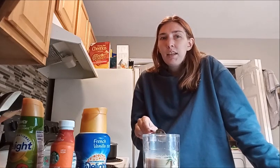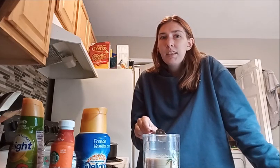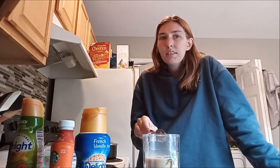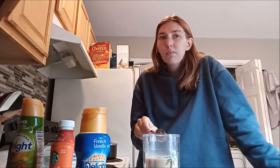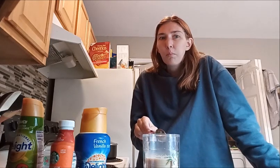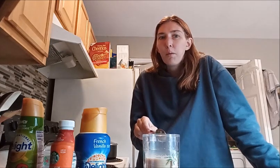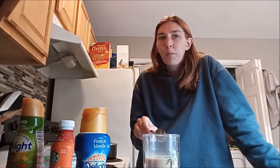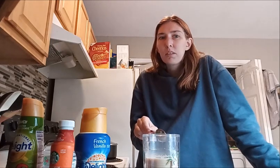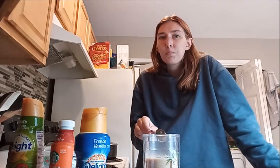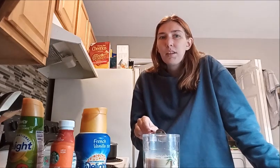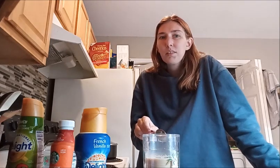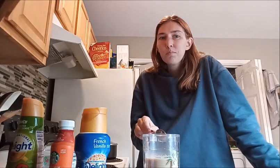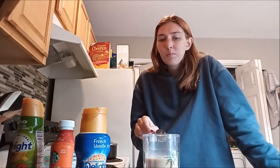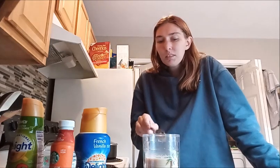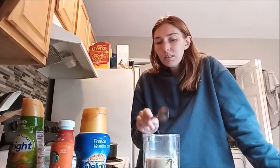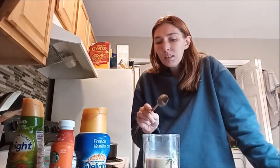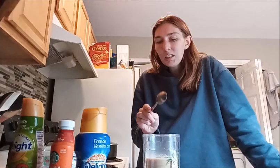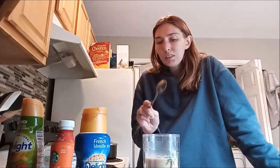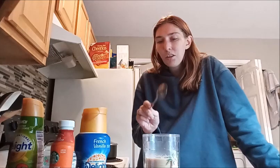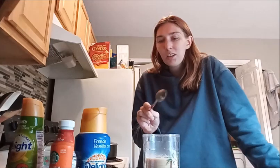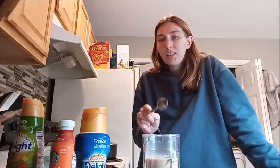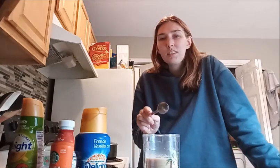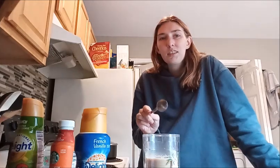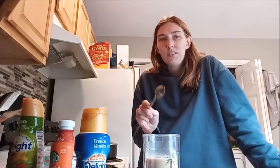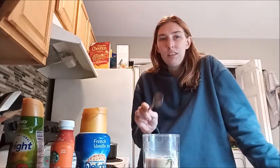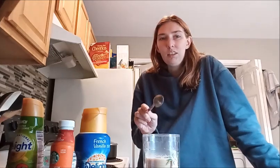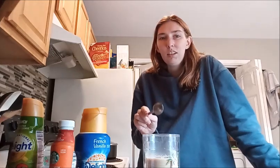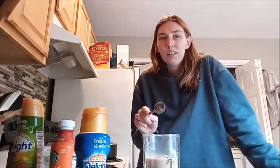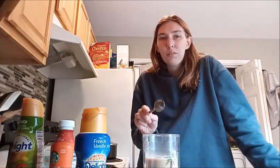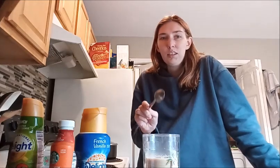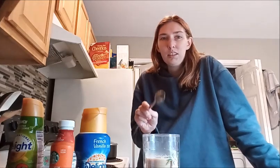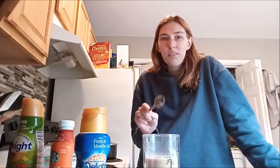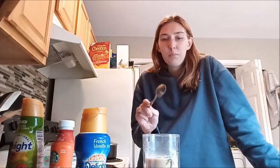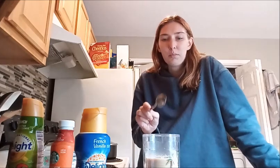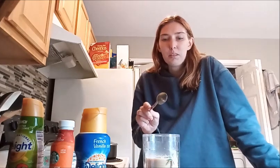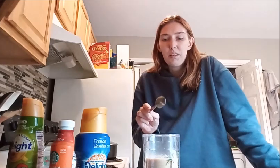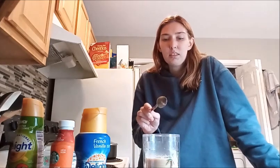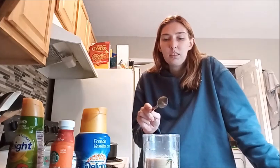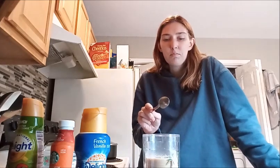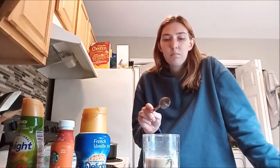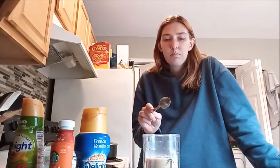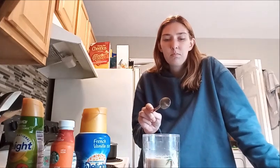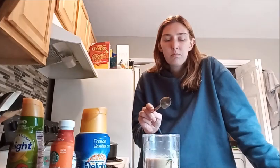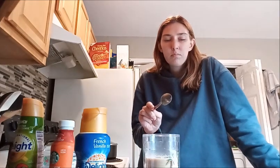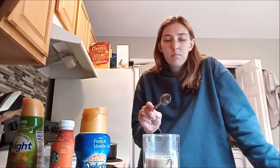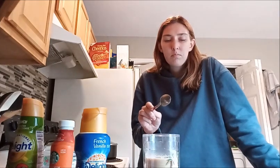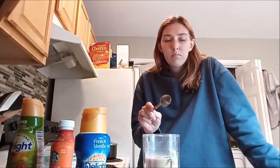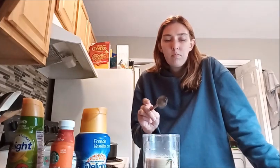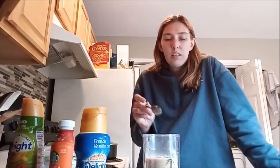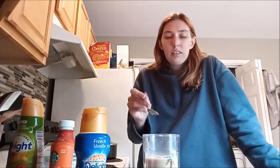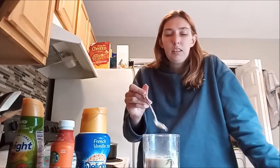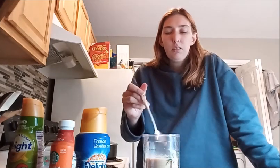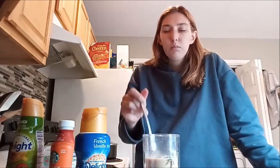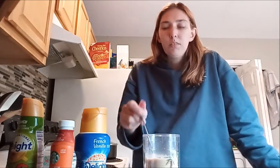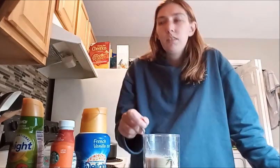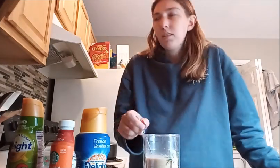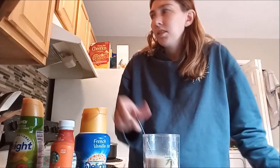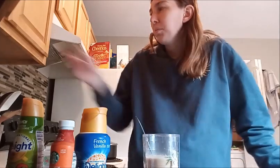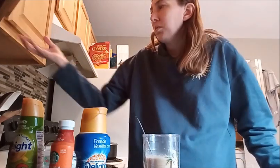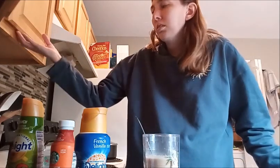hint of pumpkin spice. That's all that tastes like, is a vanilla latte with a hint of pumpkin spice. Now I'm definitely curious by something